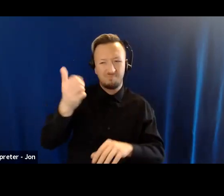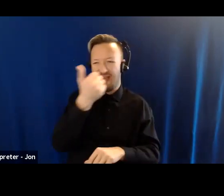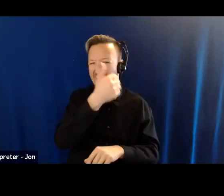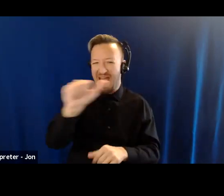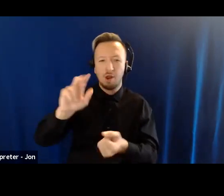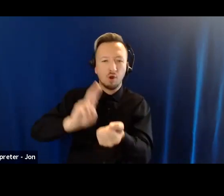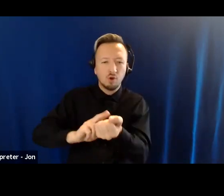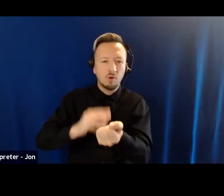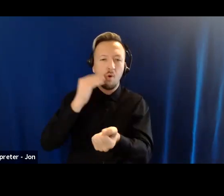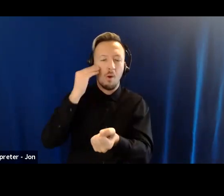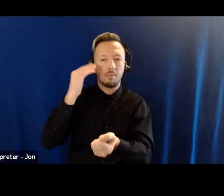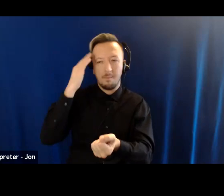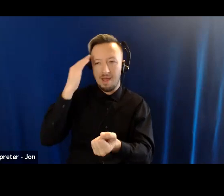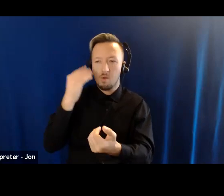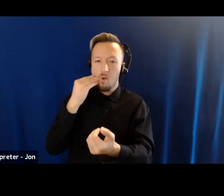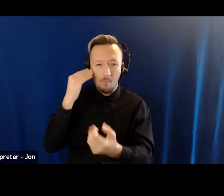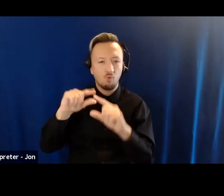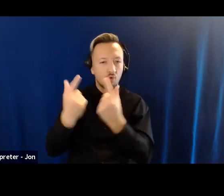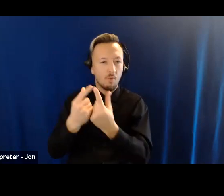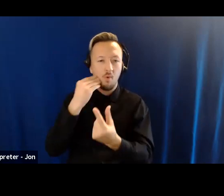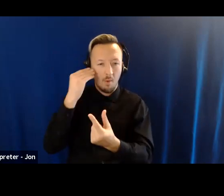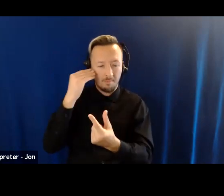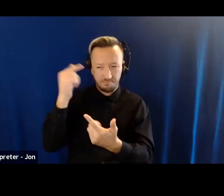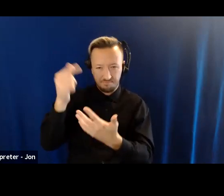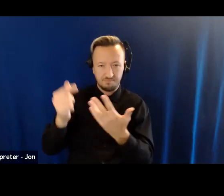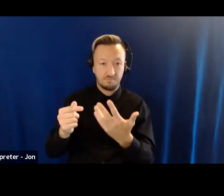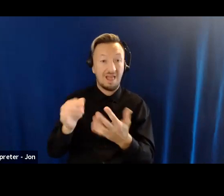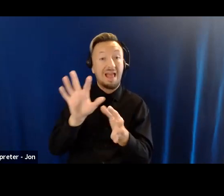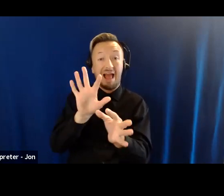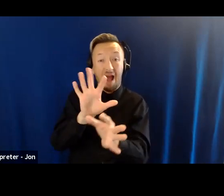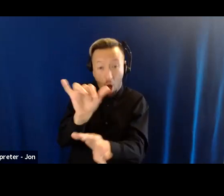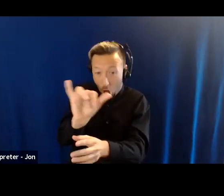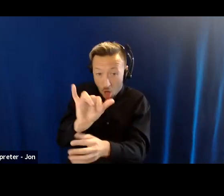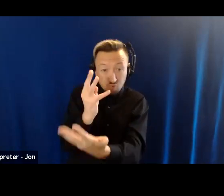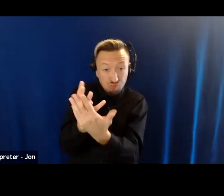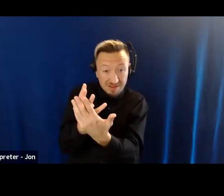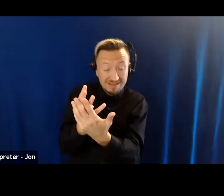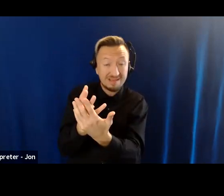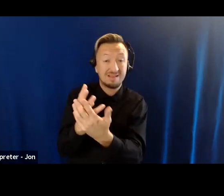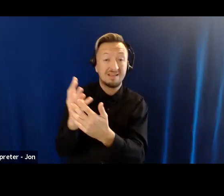settings, including not non-care like prisons and detention centers.